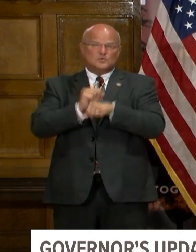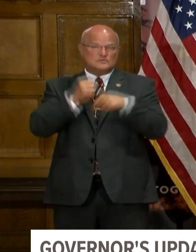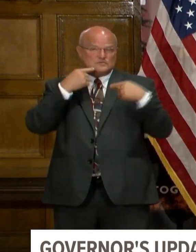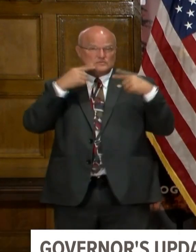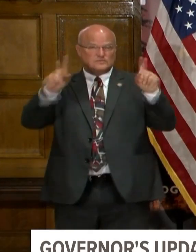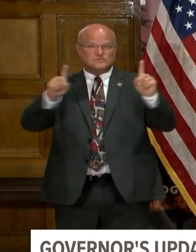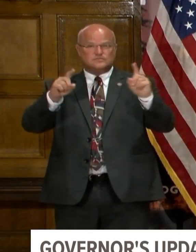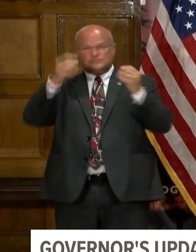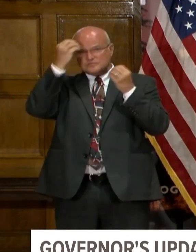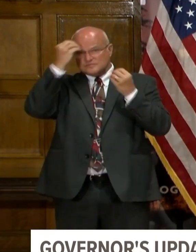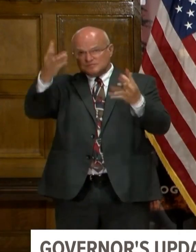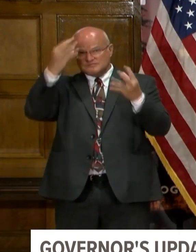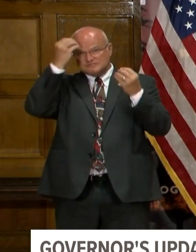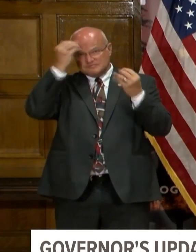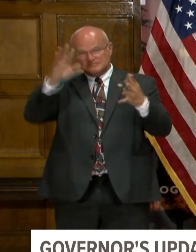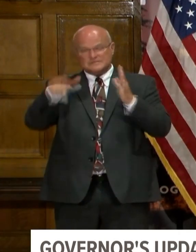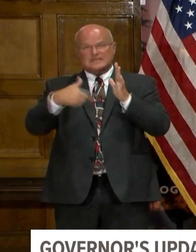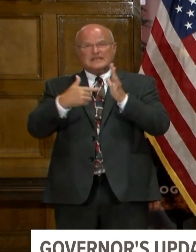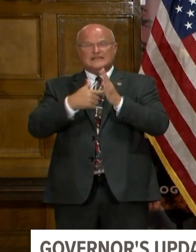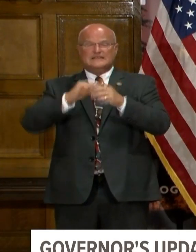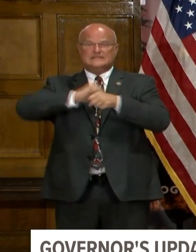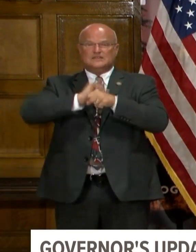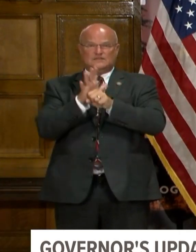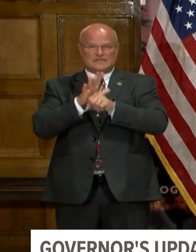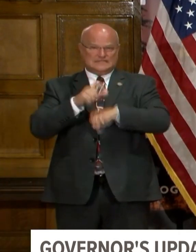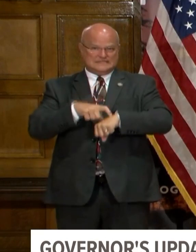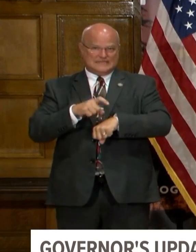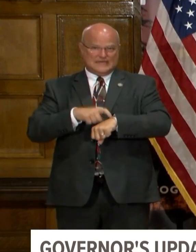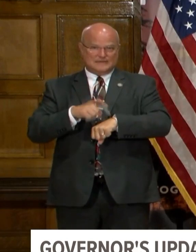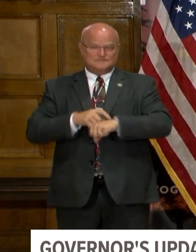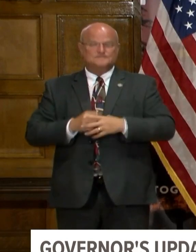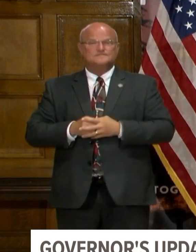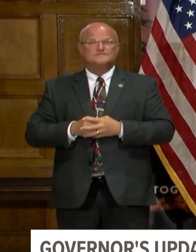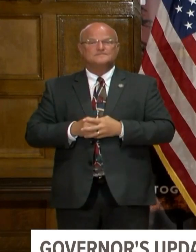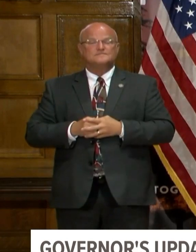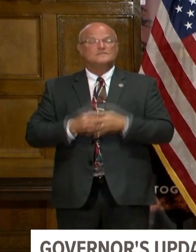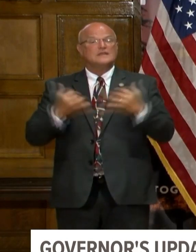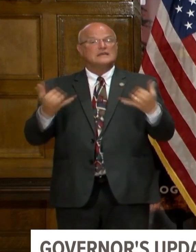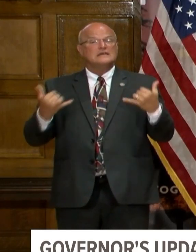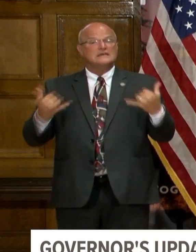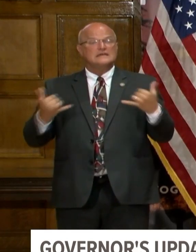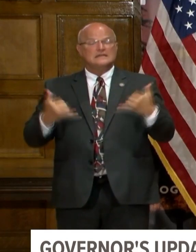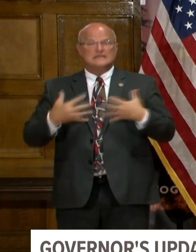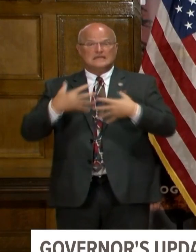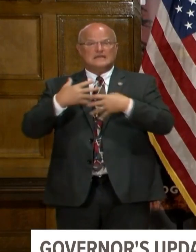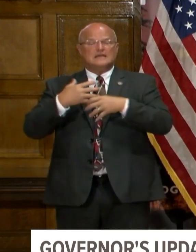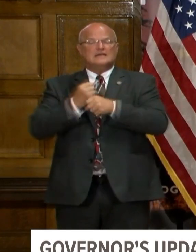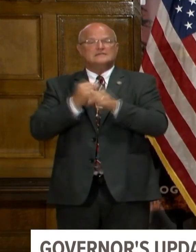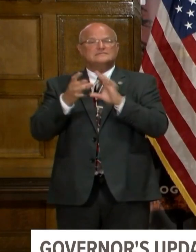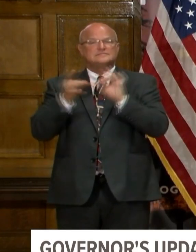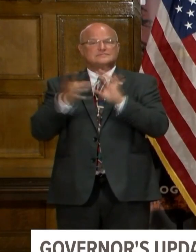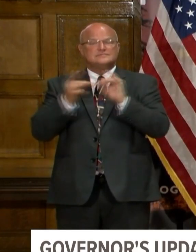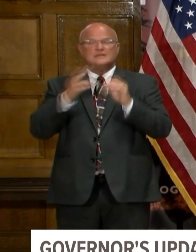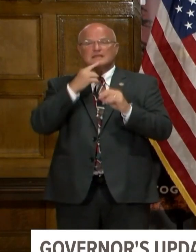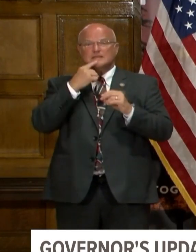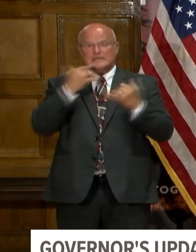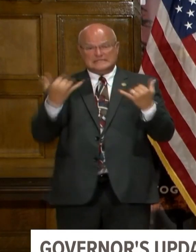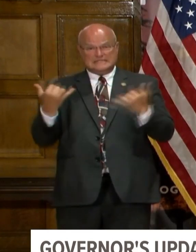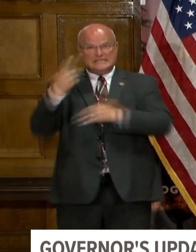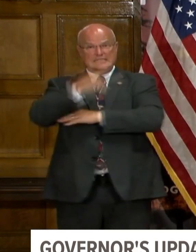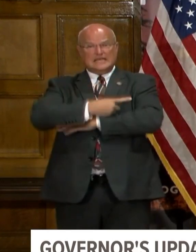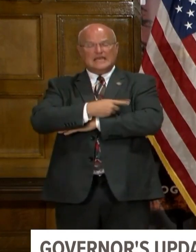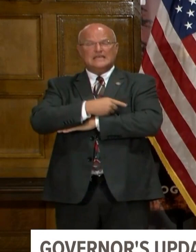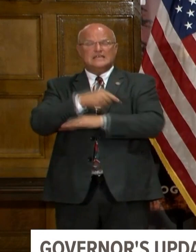accomplish and communicate during this pandemic. Let me start today's briefing with mentioning that today